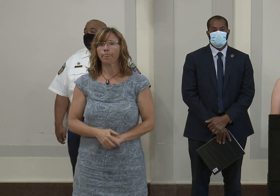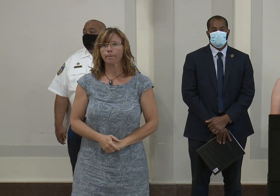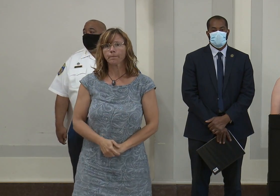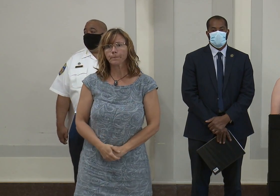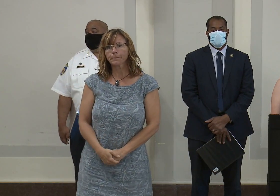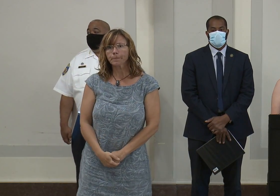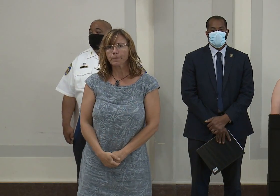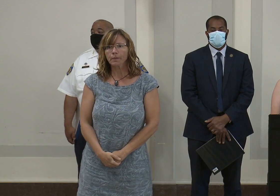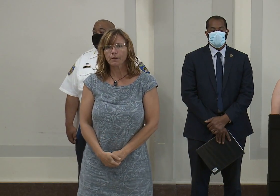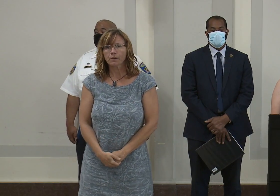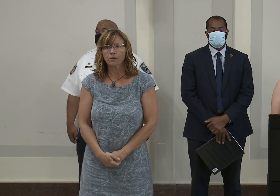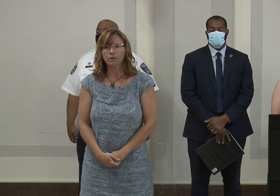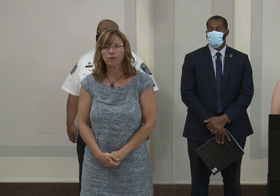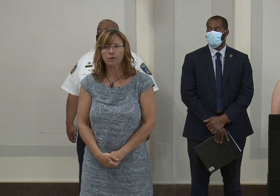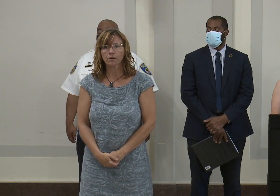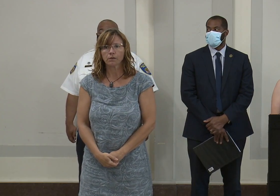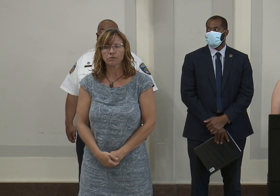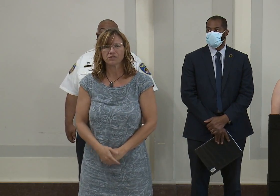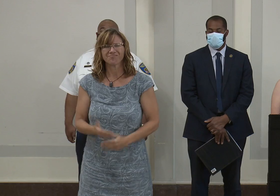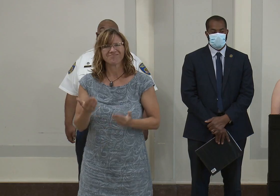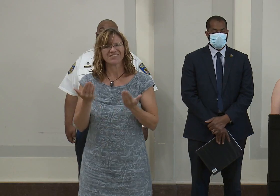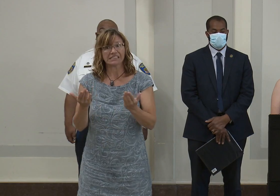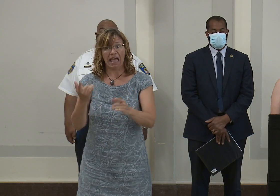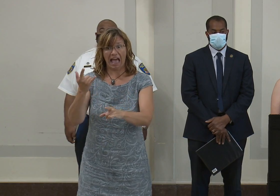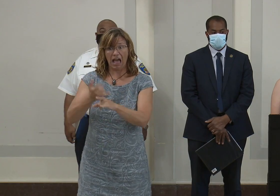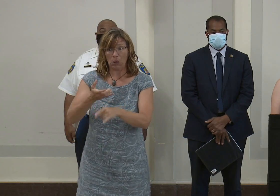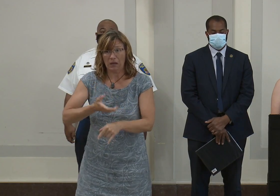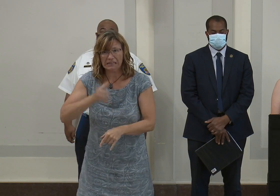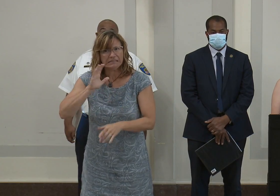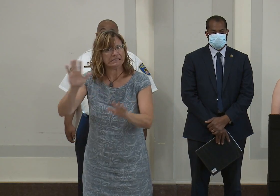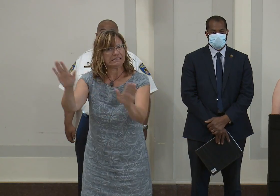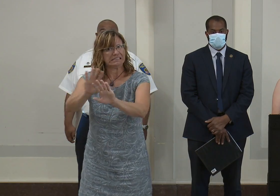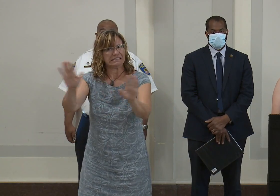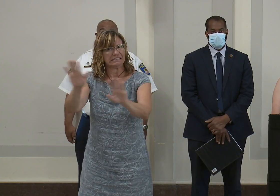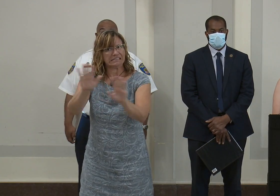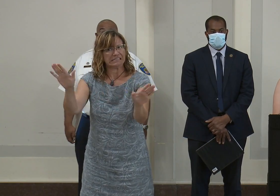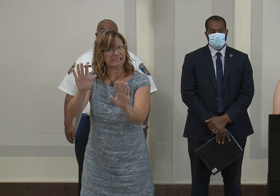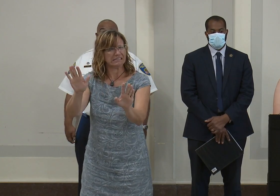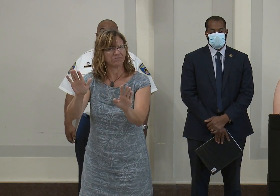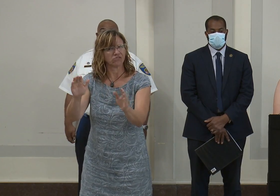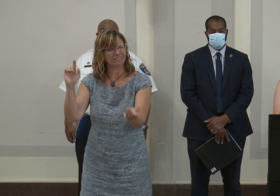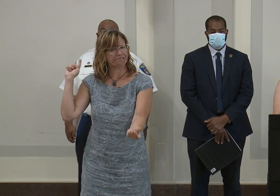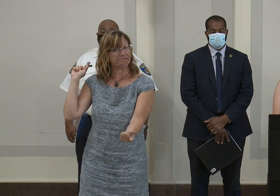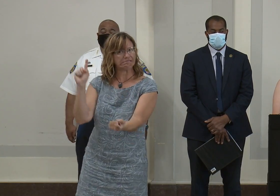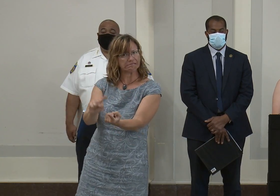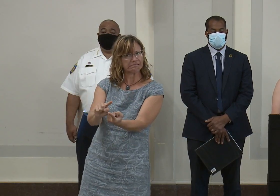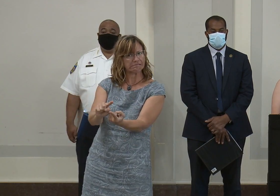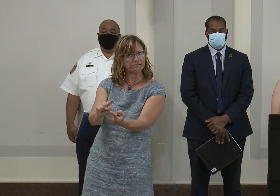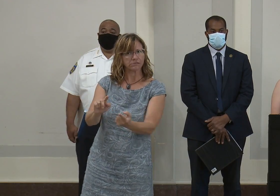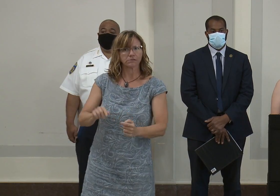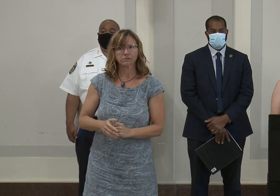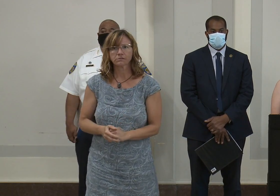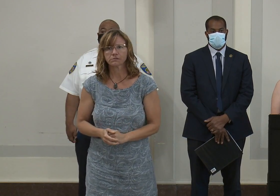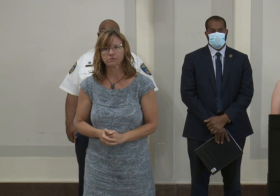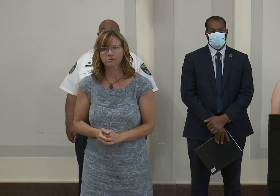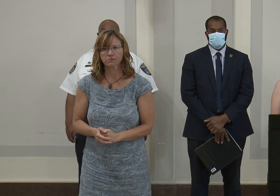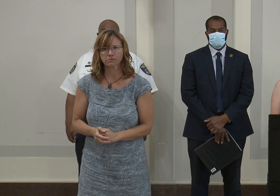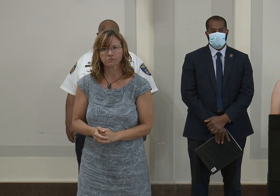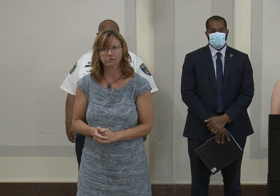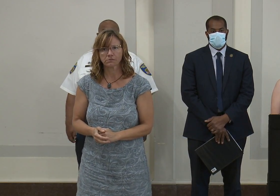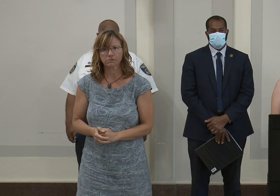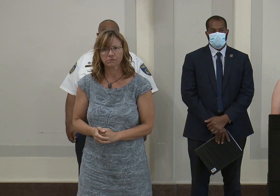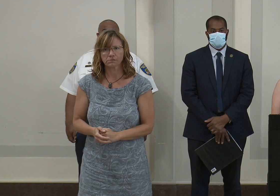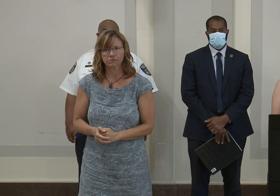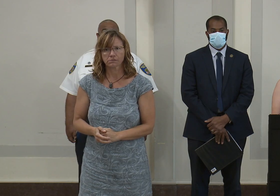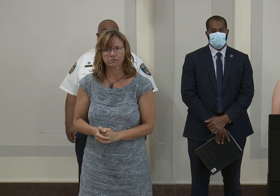beverages. Keep a wet cloth handy to cool off your skin. Make sure you know the signs of heat exhaustion, which include